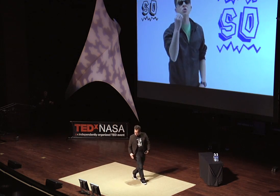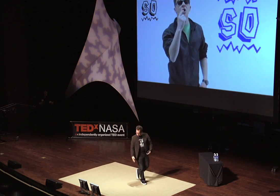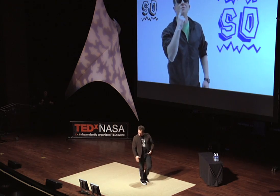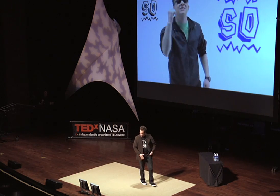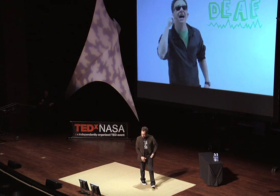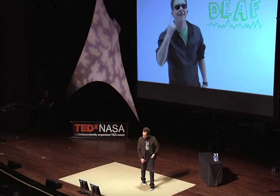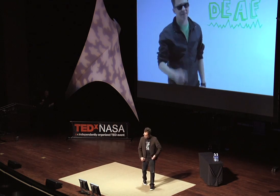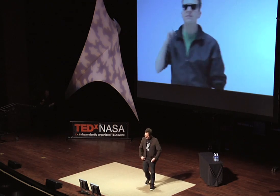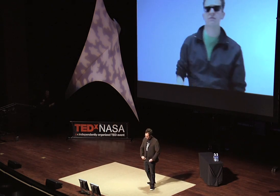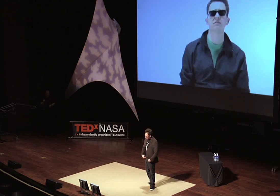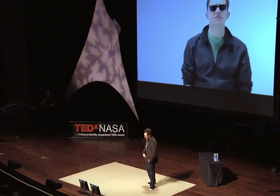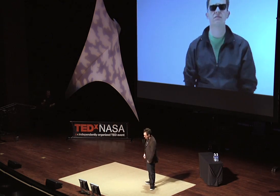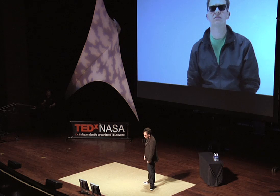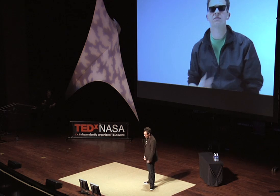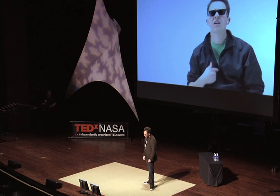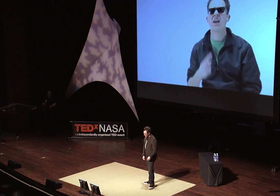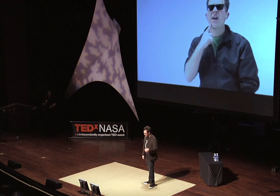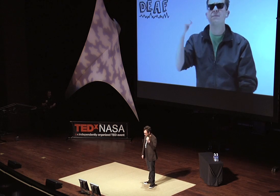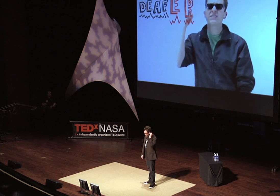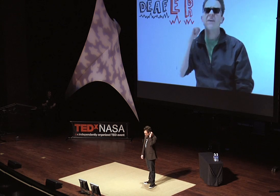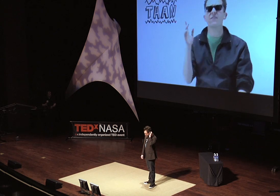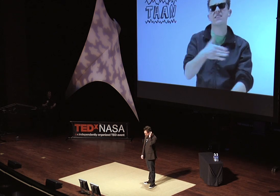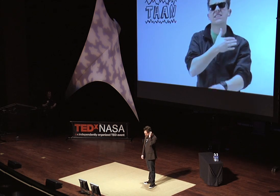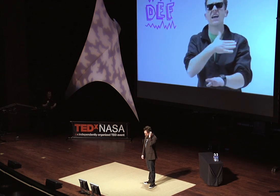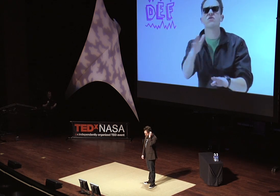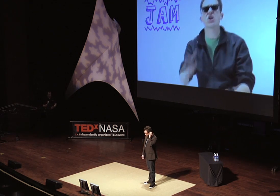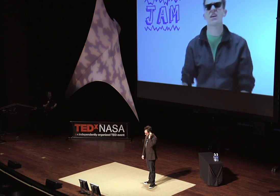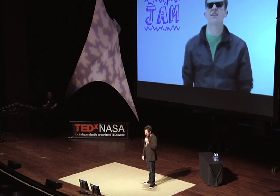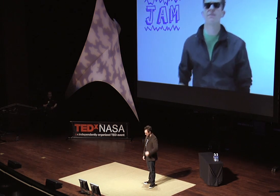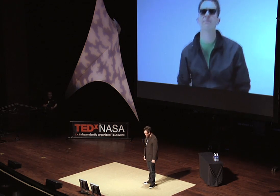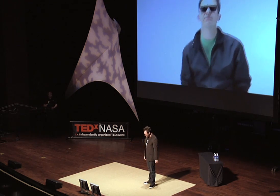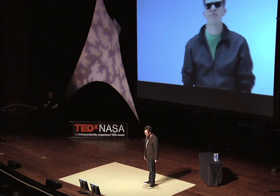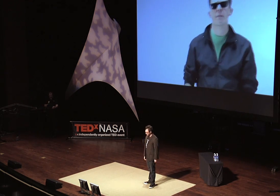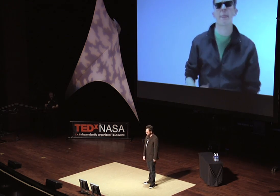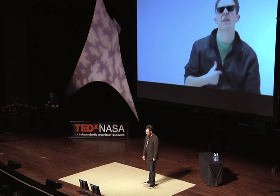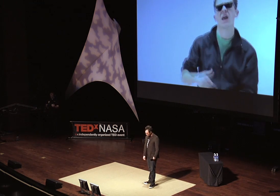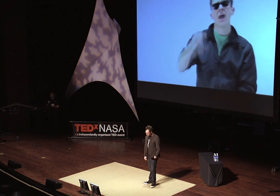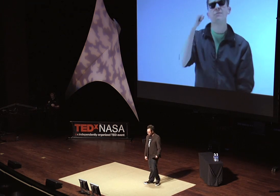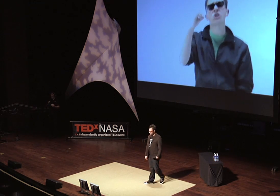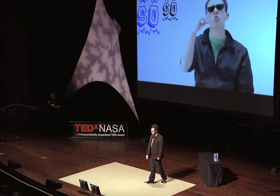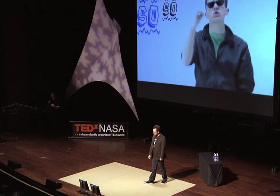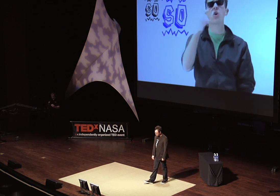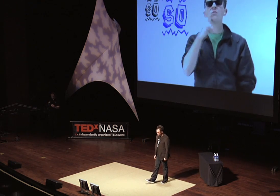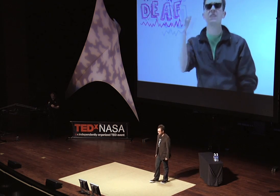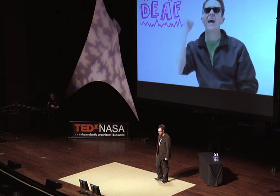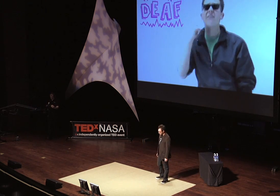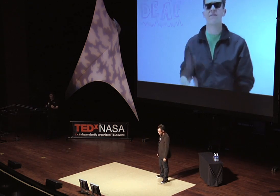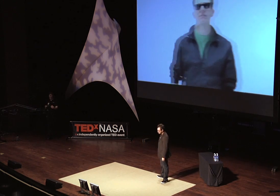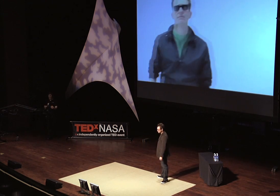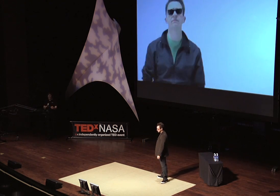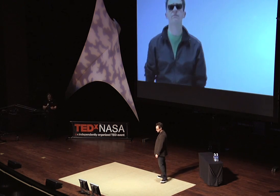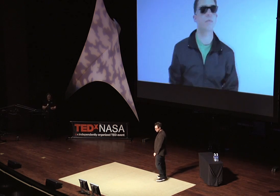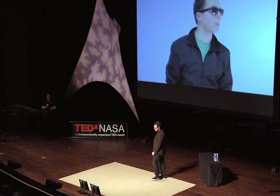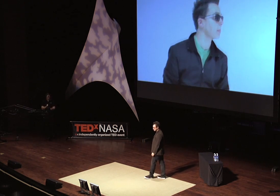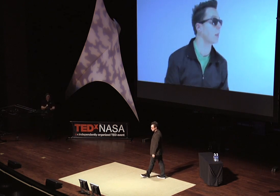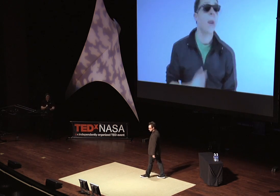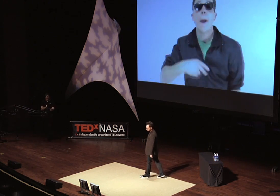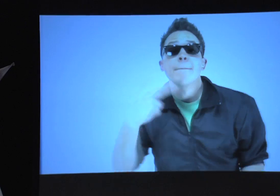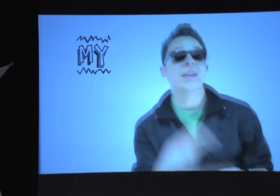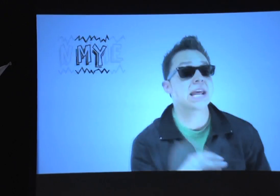So deaf, deafer than deaf kid. So deaf. My